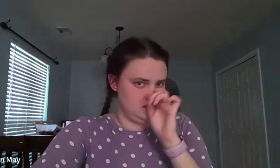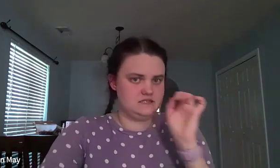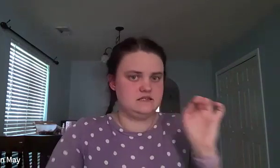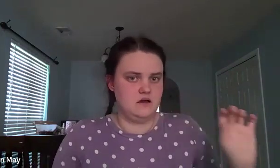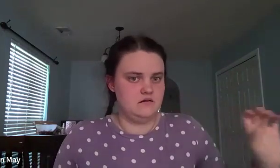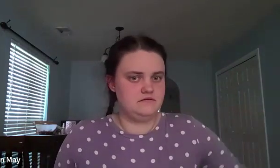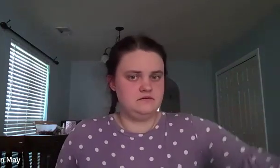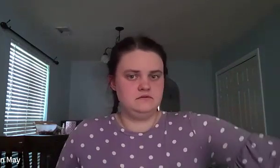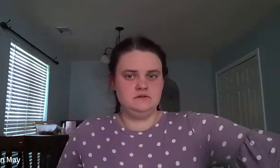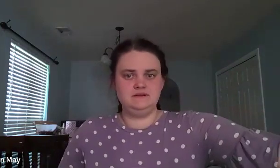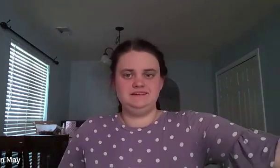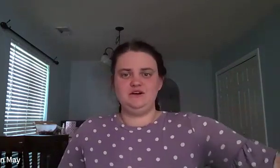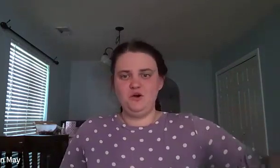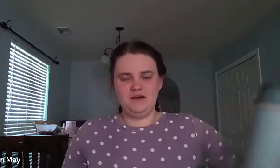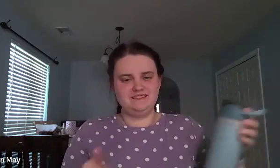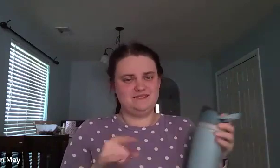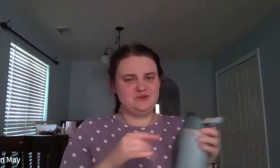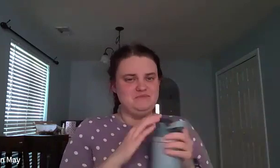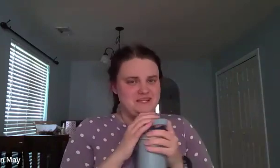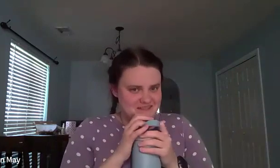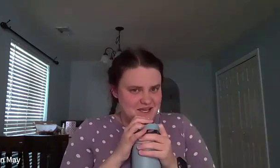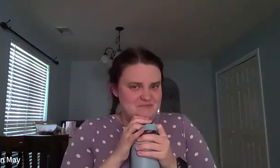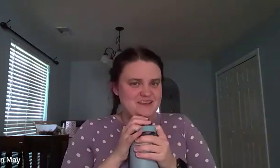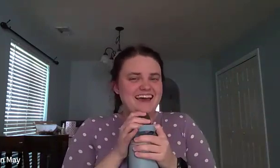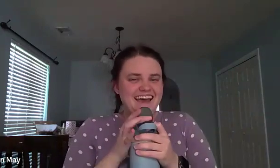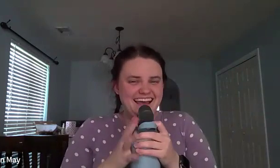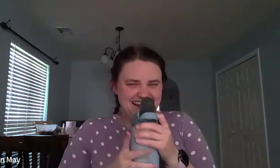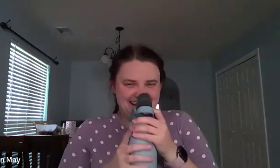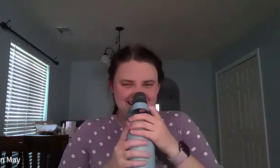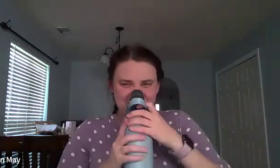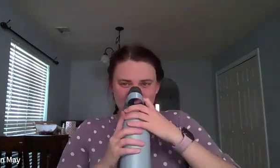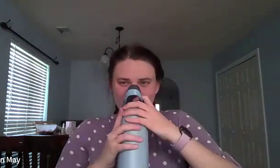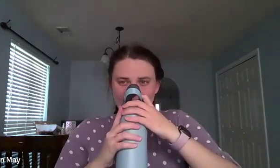curious of? Oh, I see someone immediately typing.